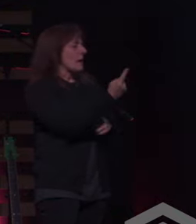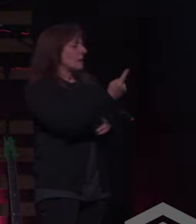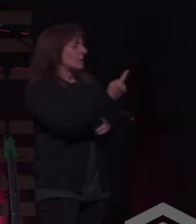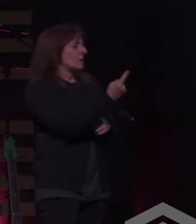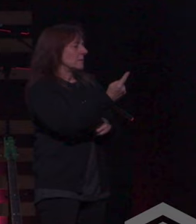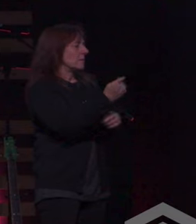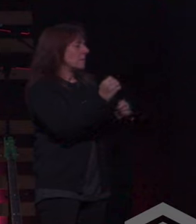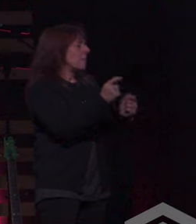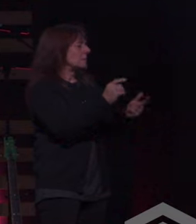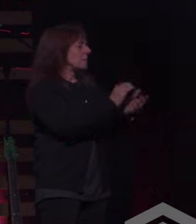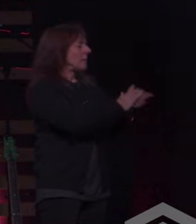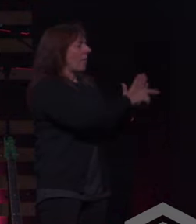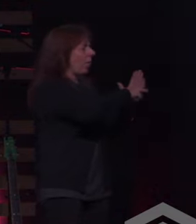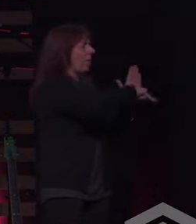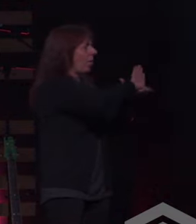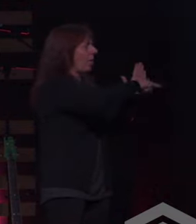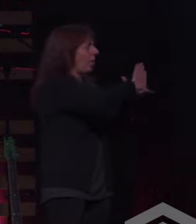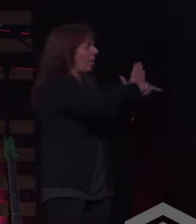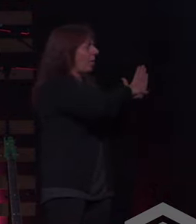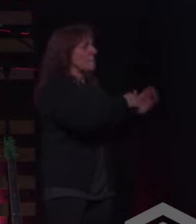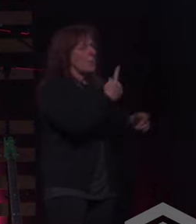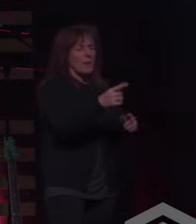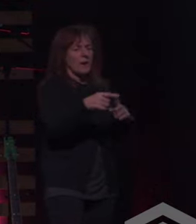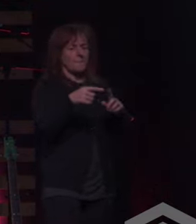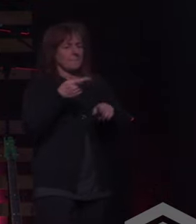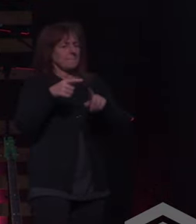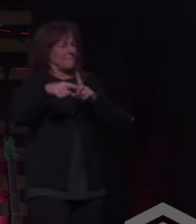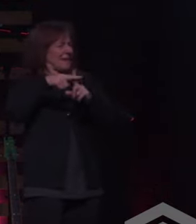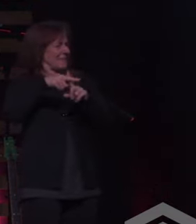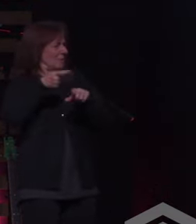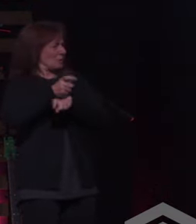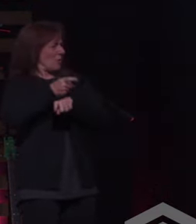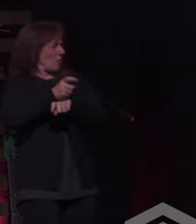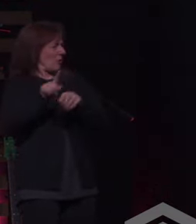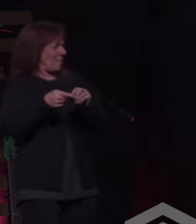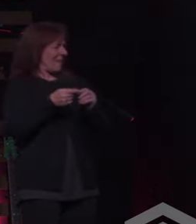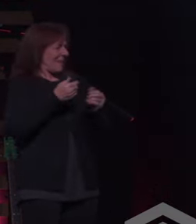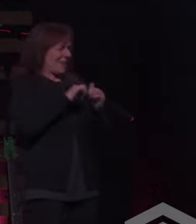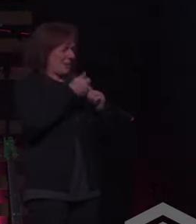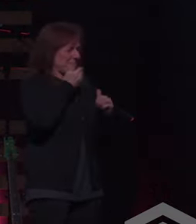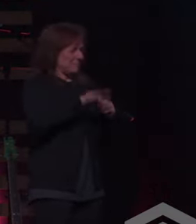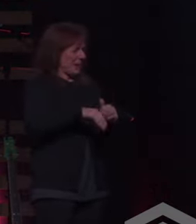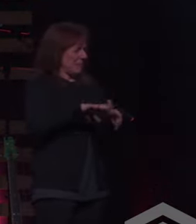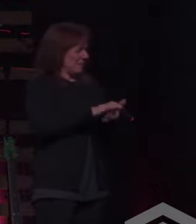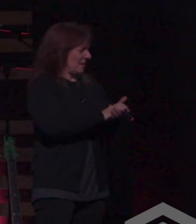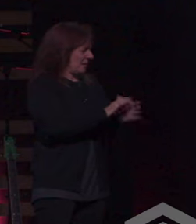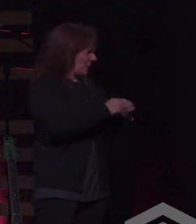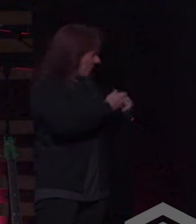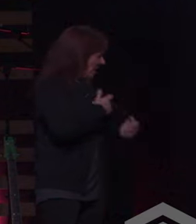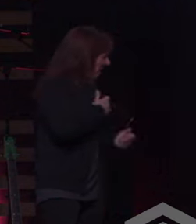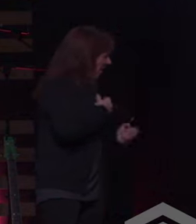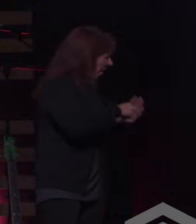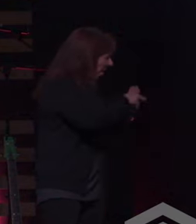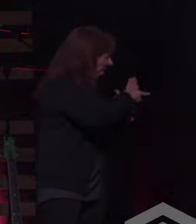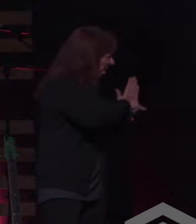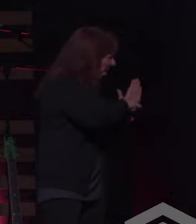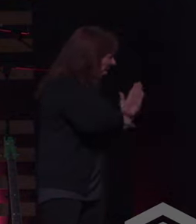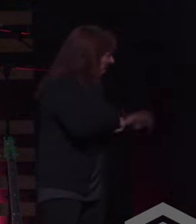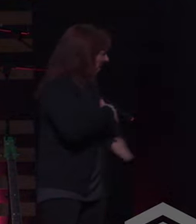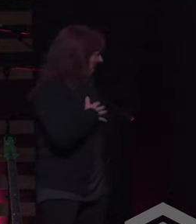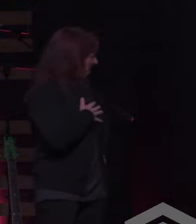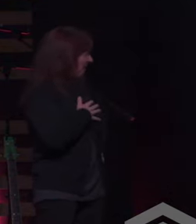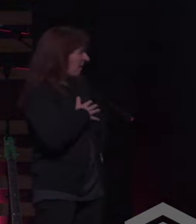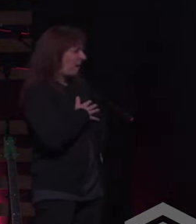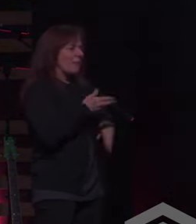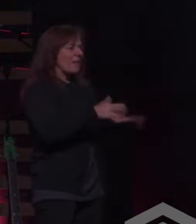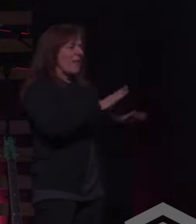wasn't negative about marriage. Not a single joke that was not negative about how bad marriage is. Broke my heart. We've allowed